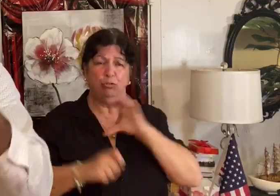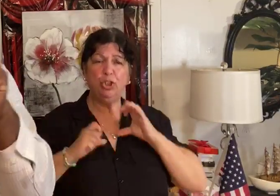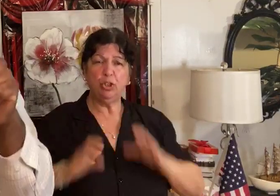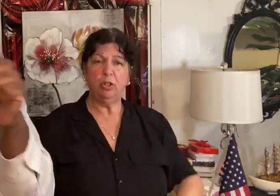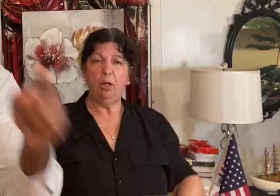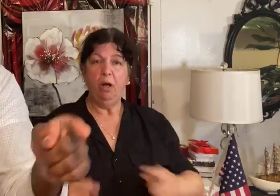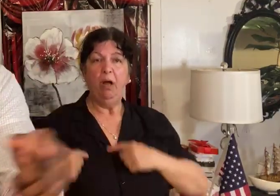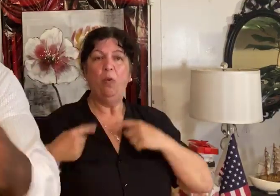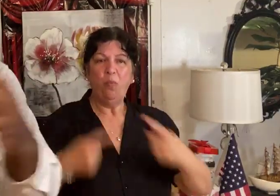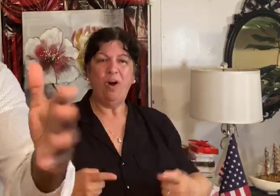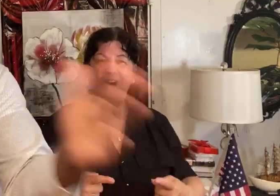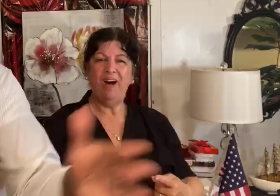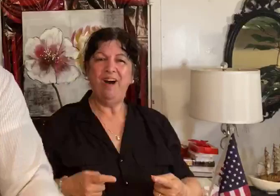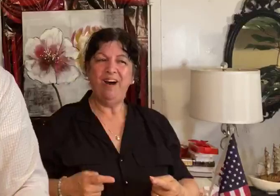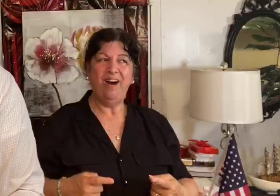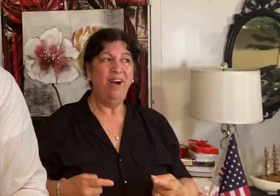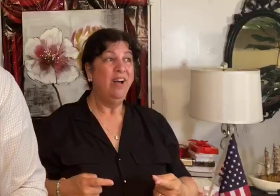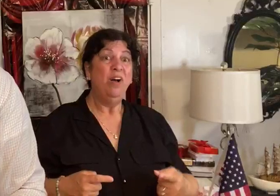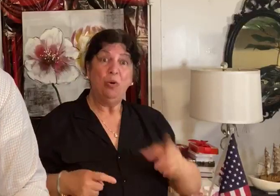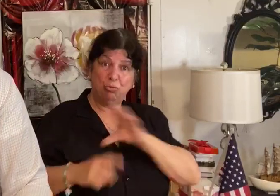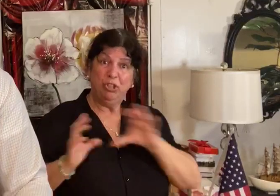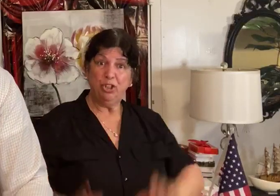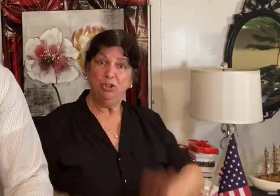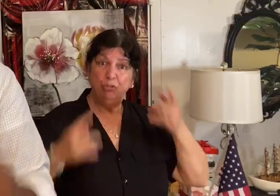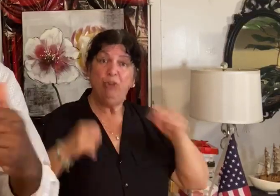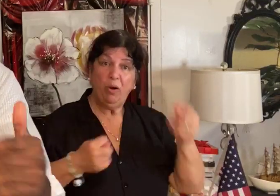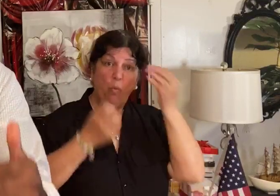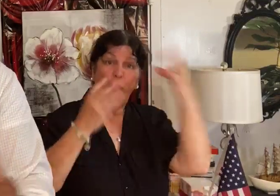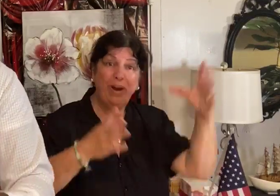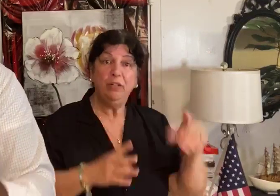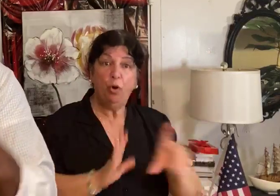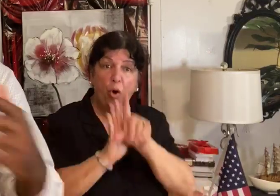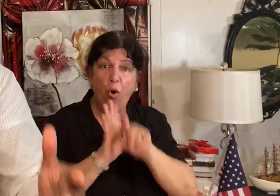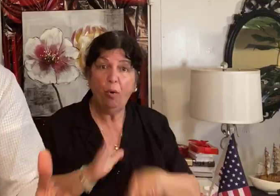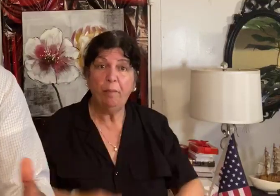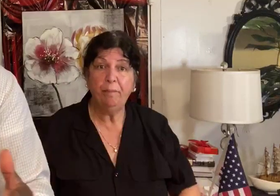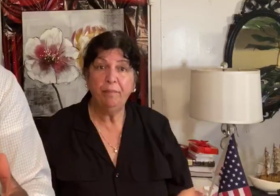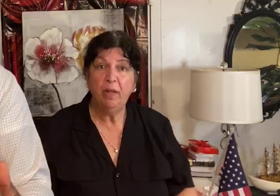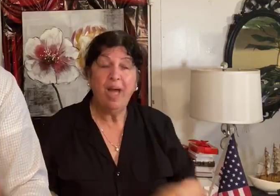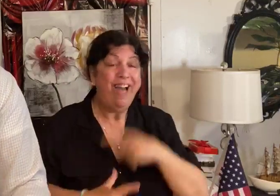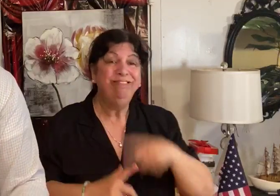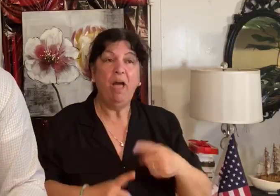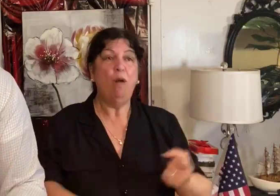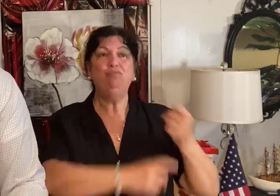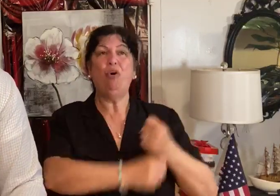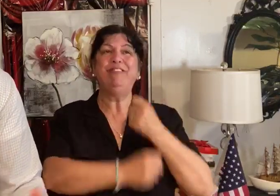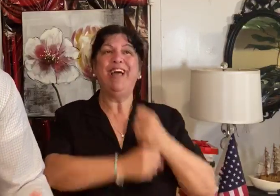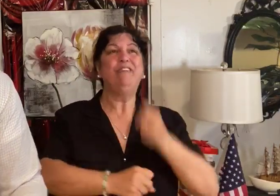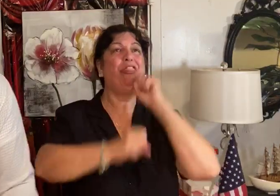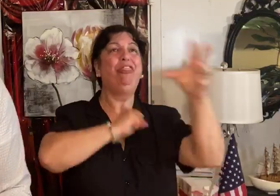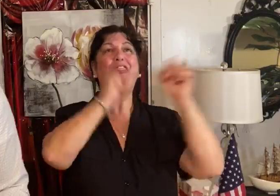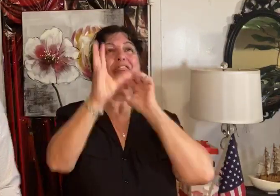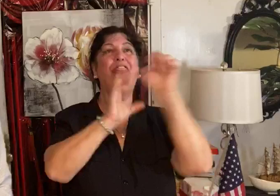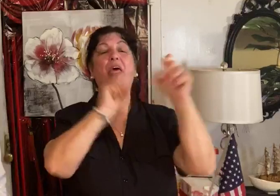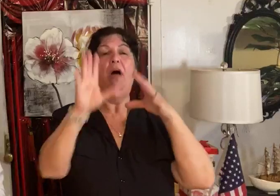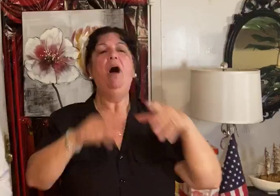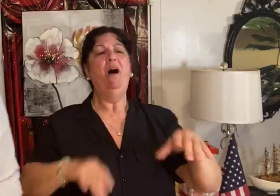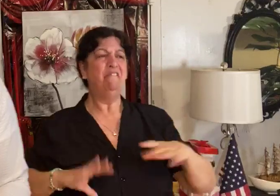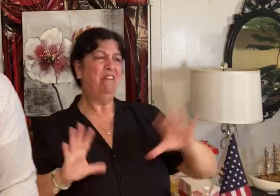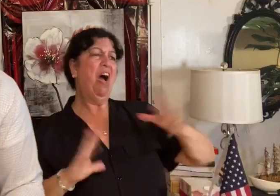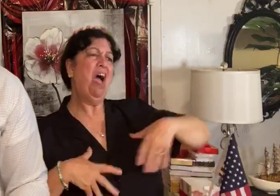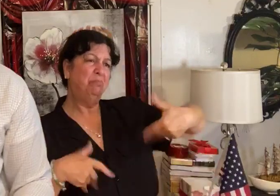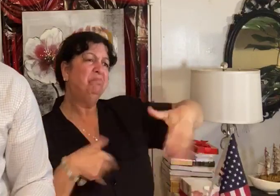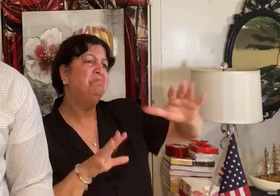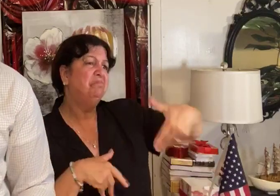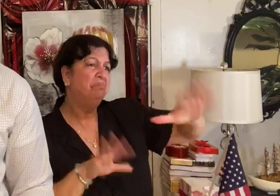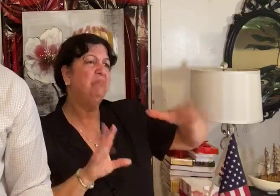while they're trying to obey the law and do social distancing. But then when it's protesters yelling in the street, oh, they could do that. They could do